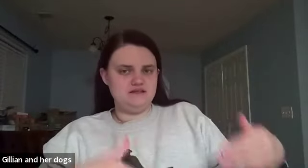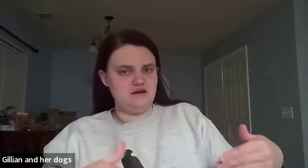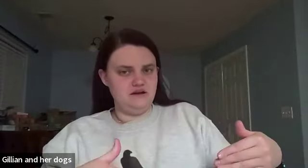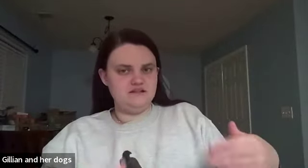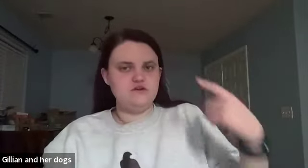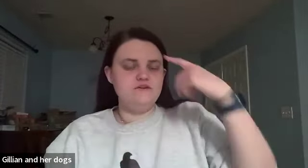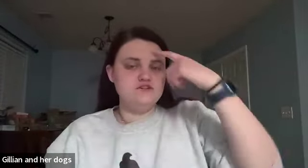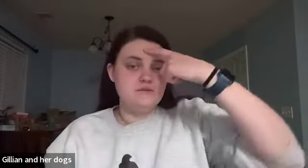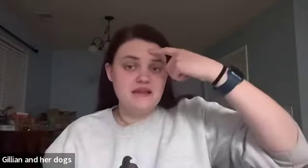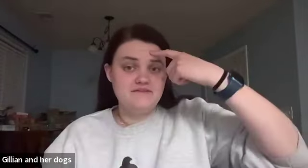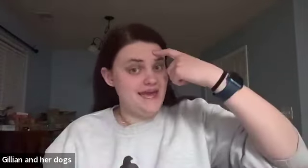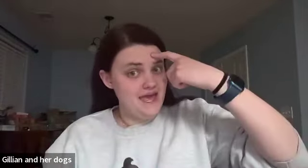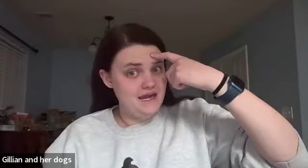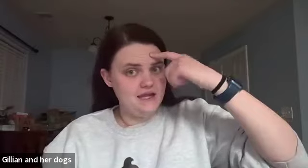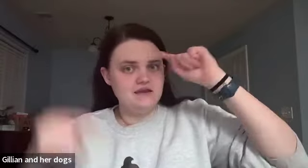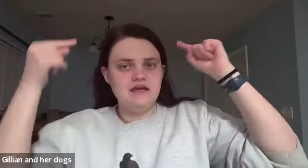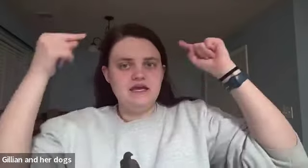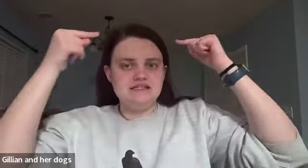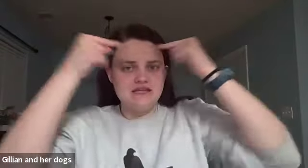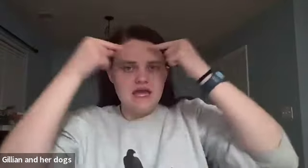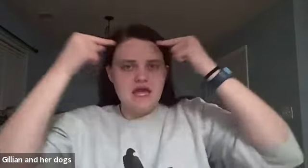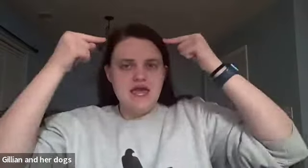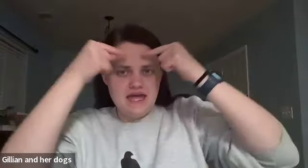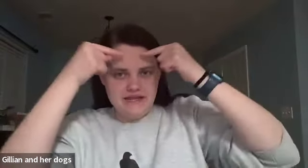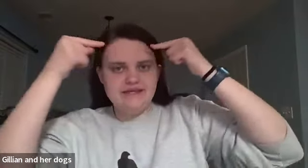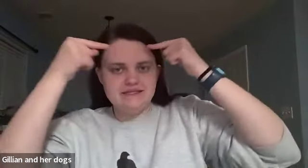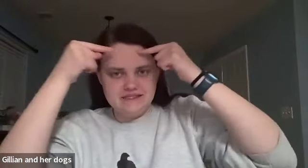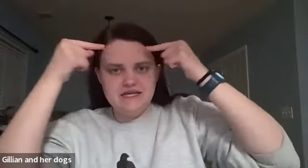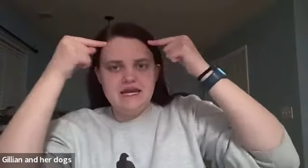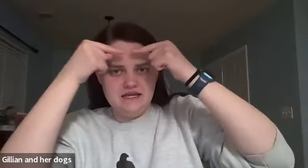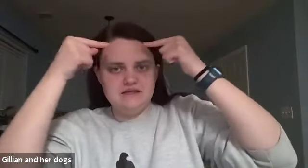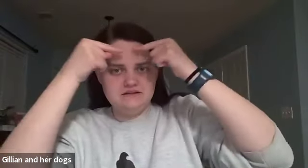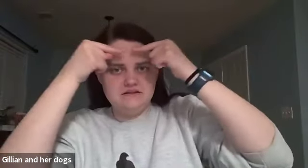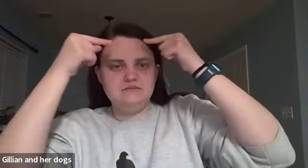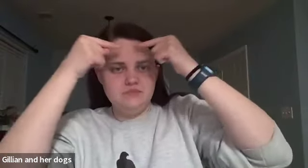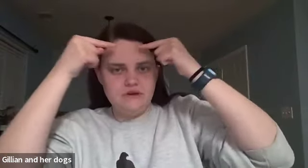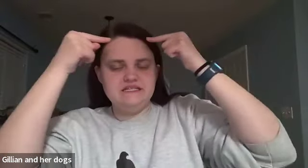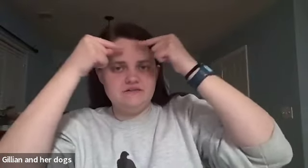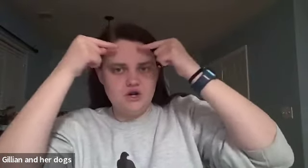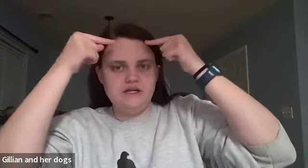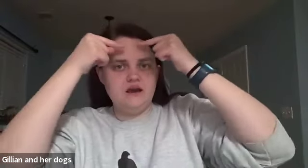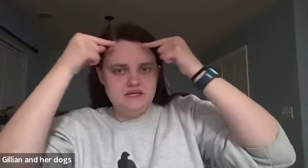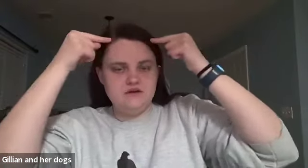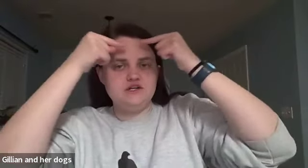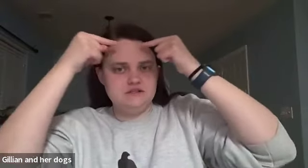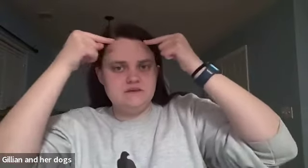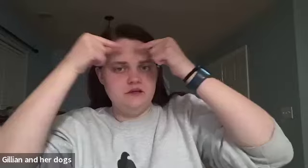sign it. So if you're talking about like having a headache, it's headache, headache. pointing of hurting up here. It hurts up